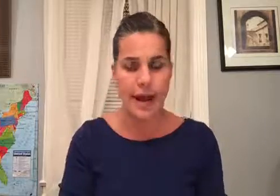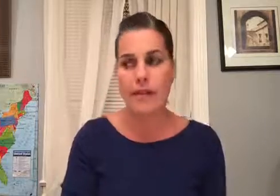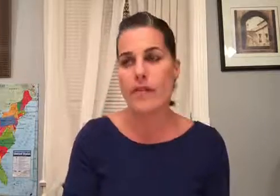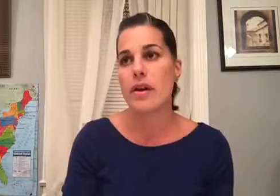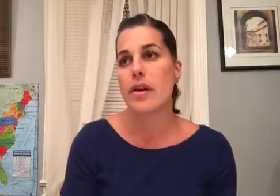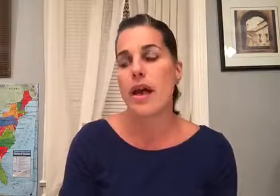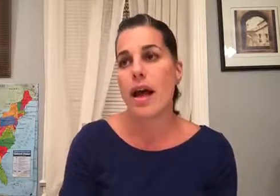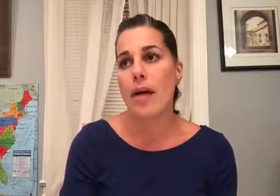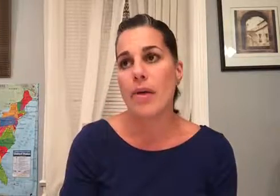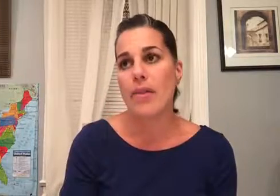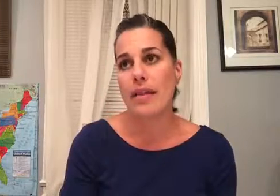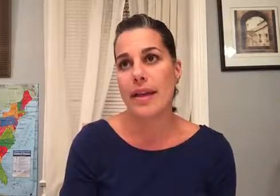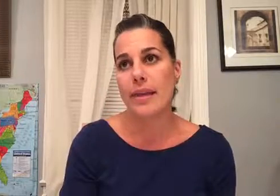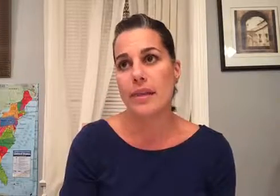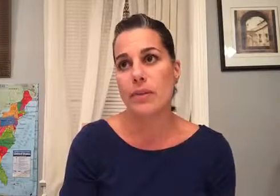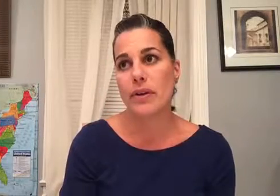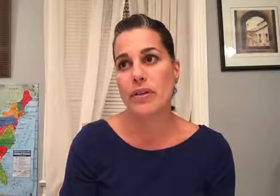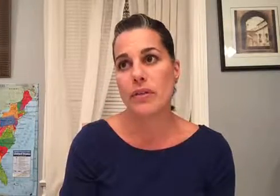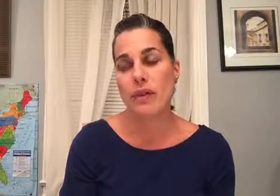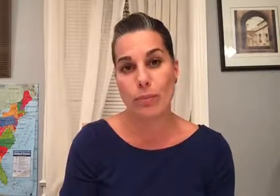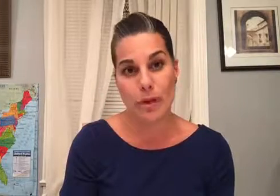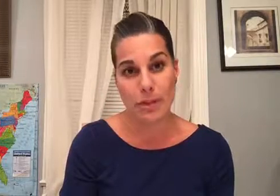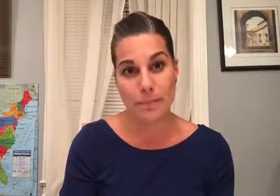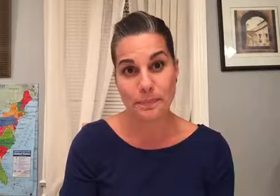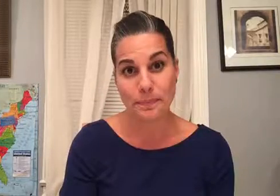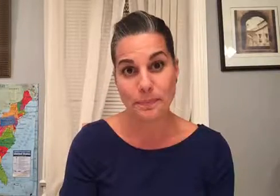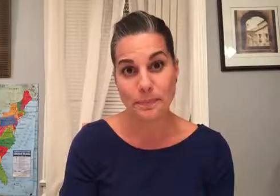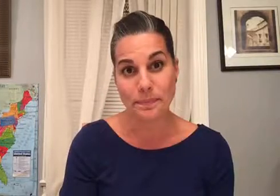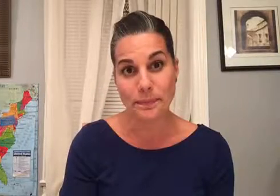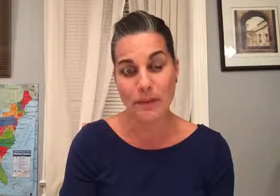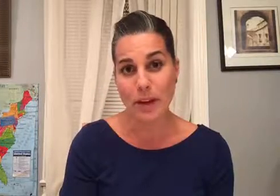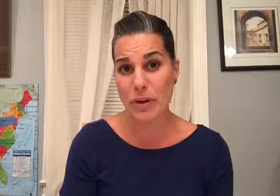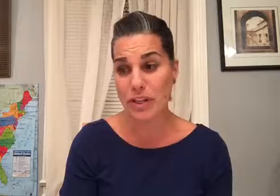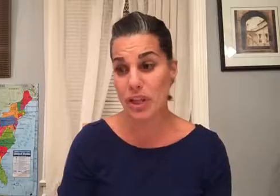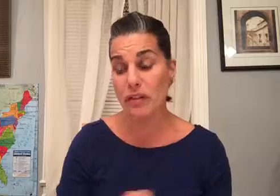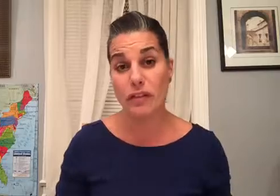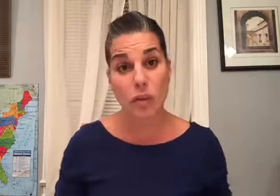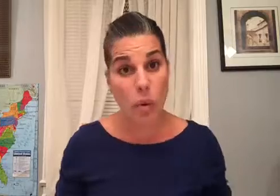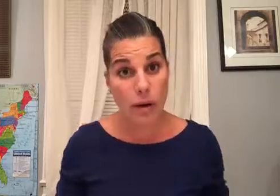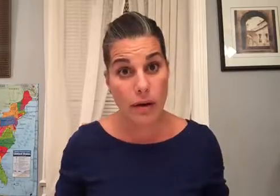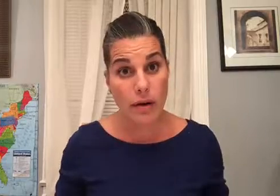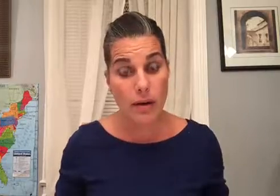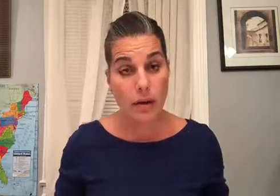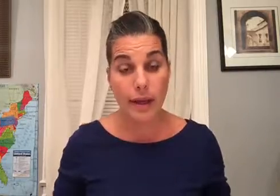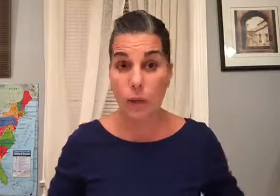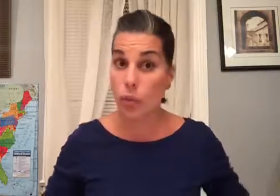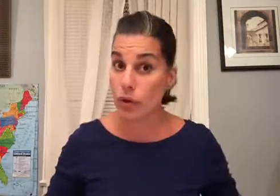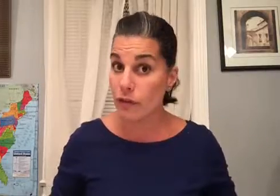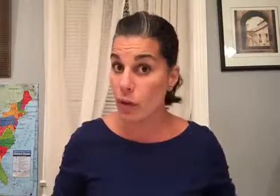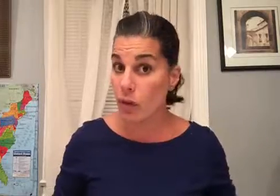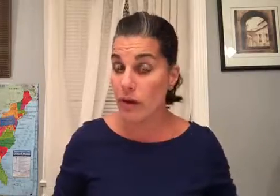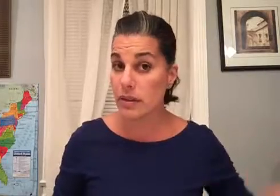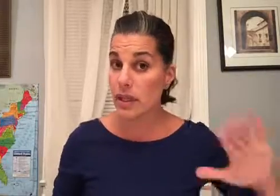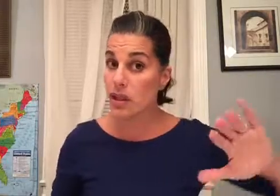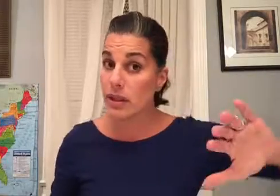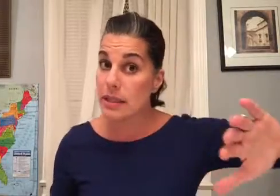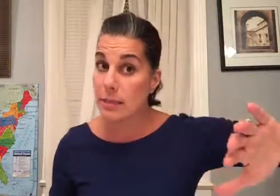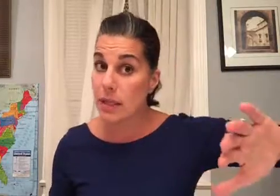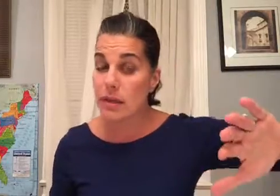deaf. Then they can experience through vibration. Vibration in the floor, like a wood floor, touching the